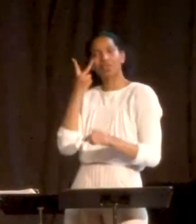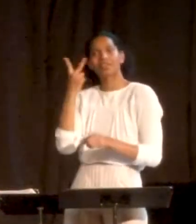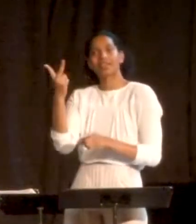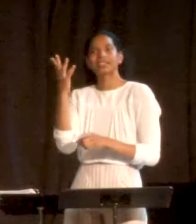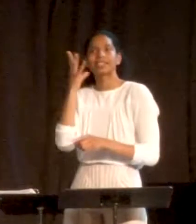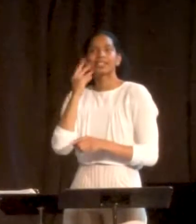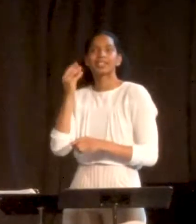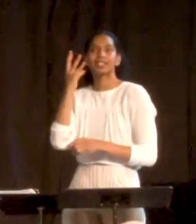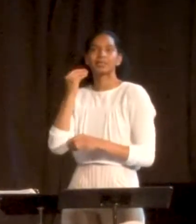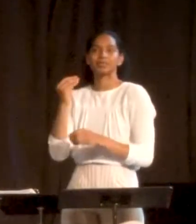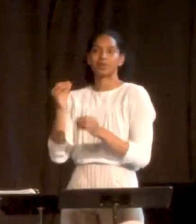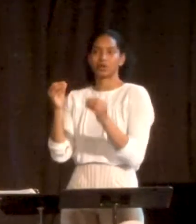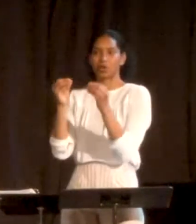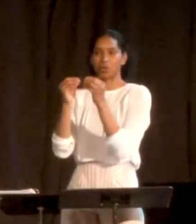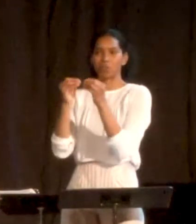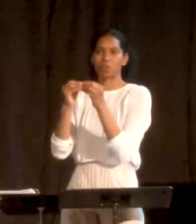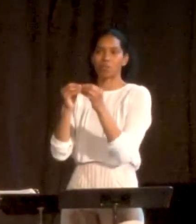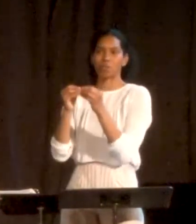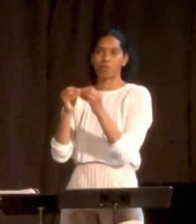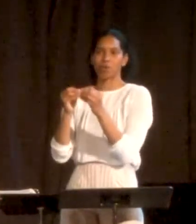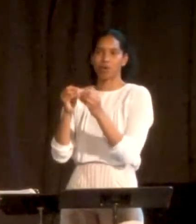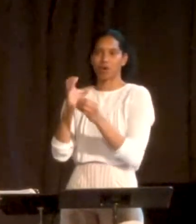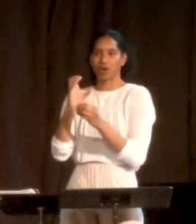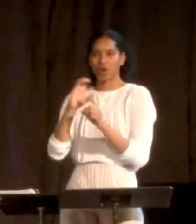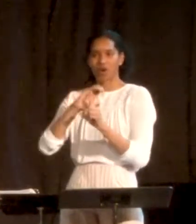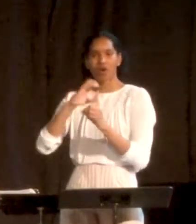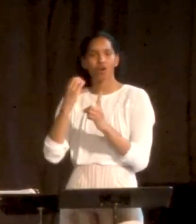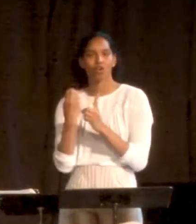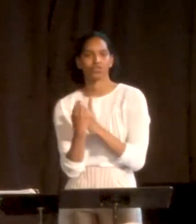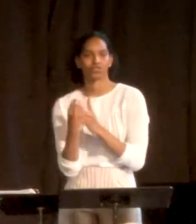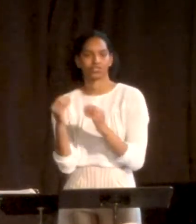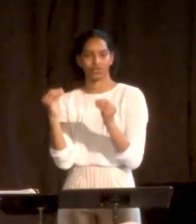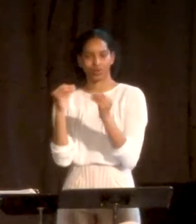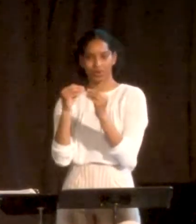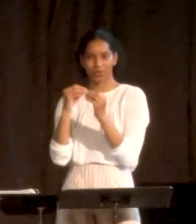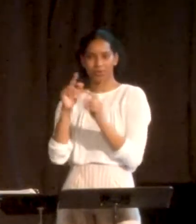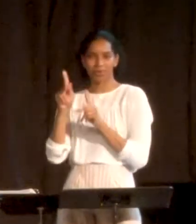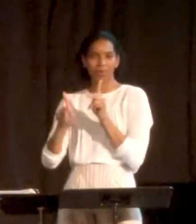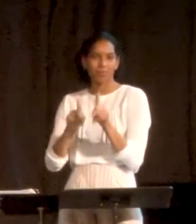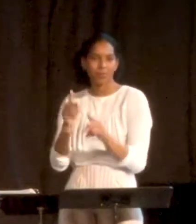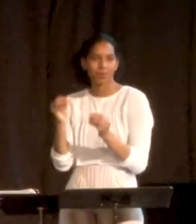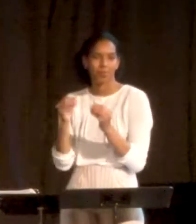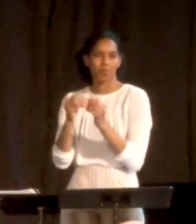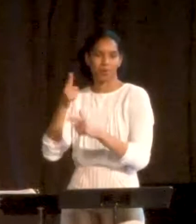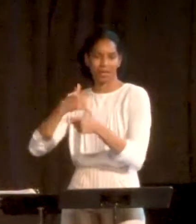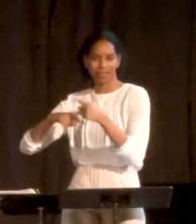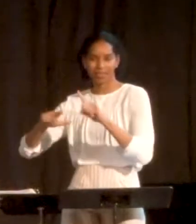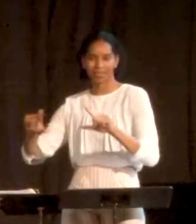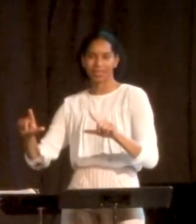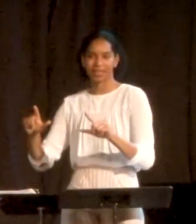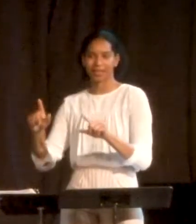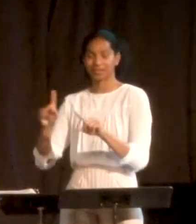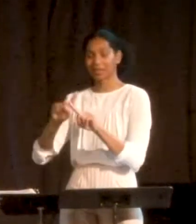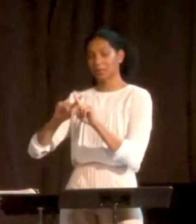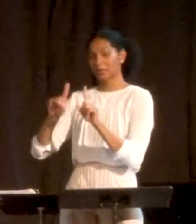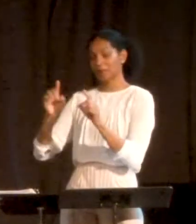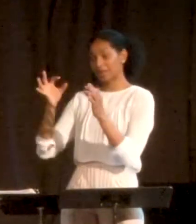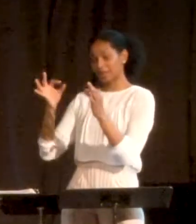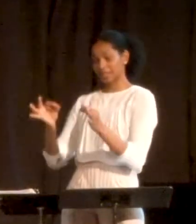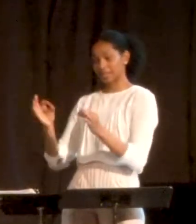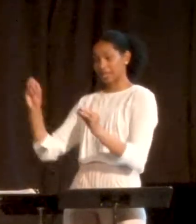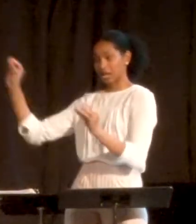come to Jerusalem, perhaps on pilgrimage, or they might have moved here as an